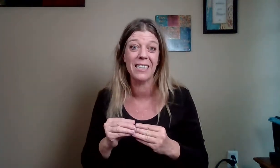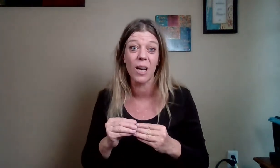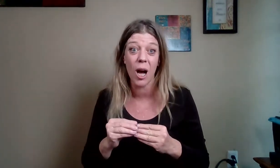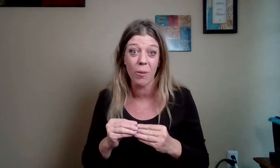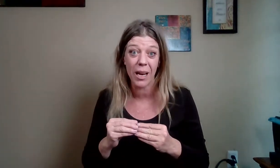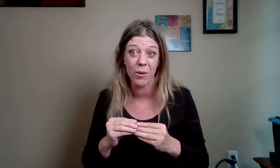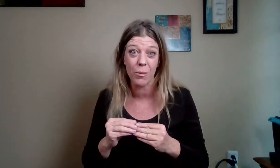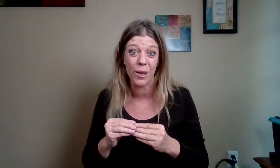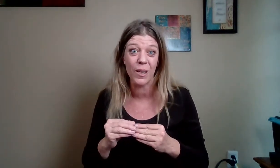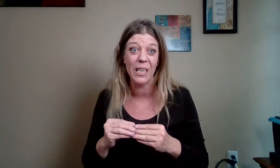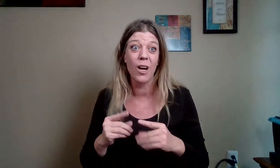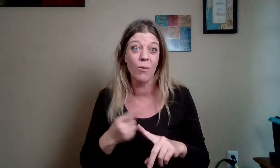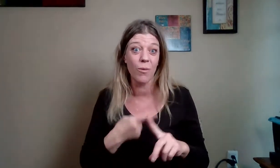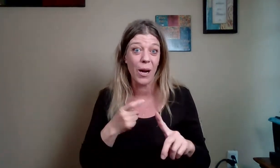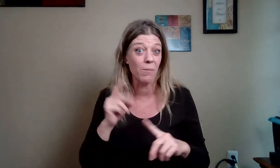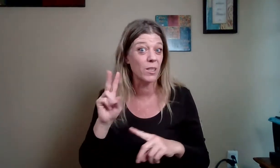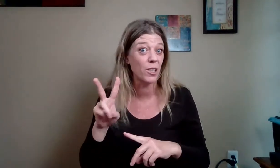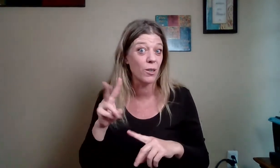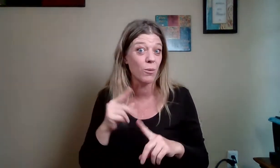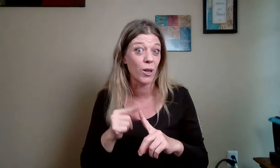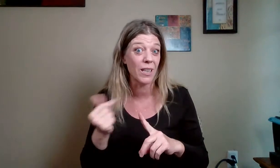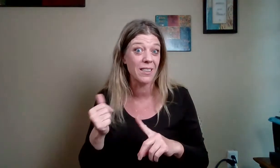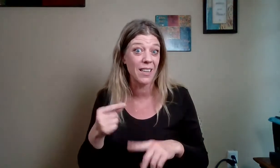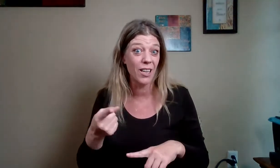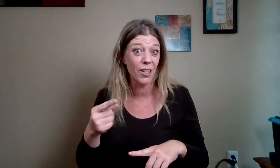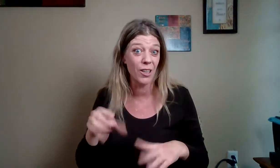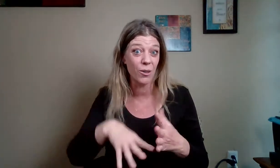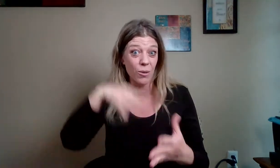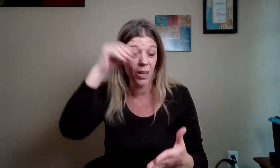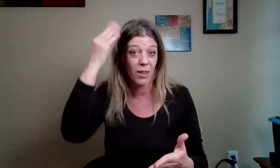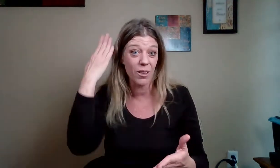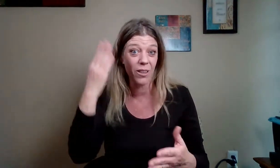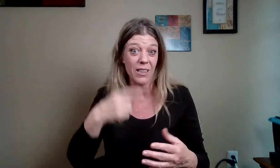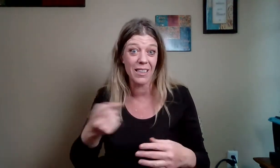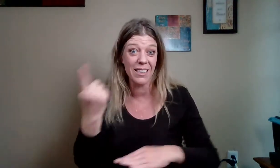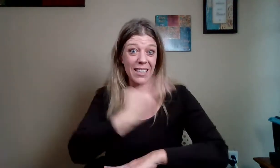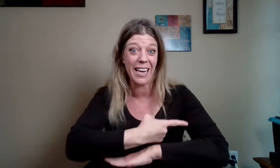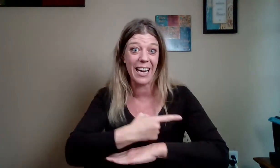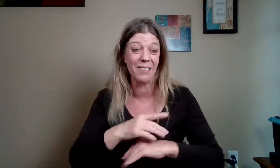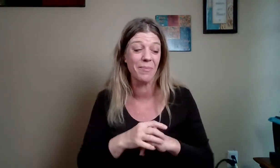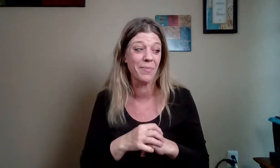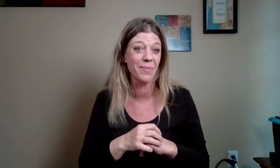a compound word from two words you learned today.